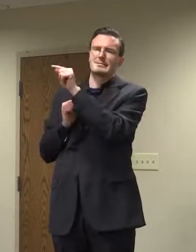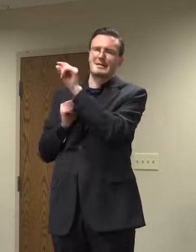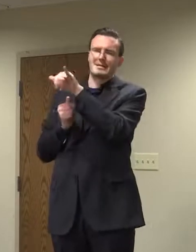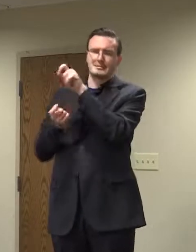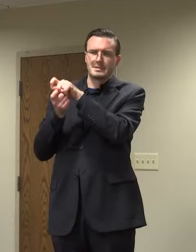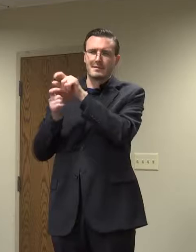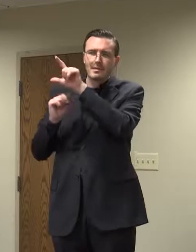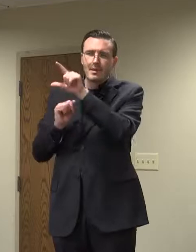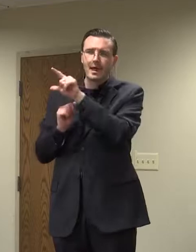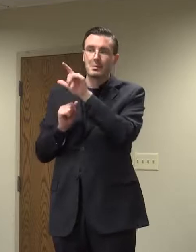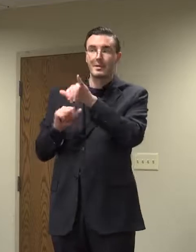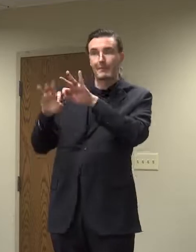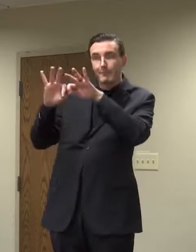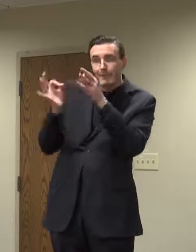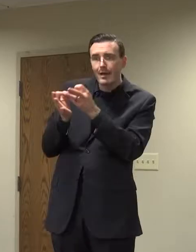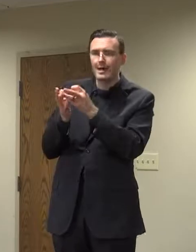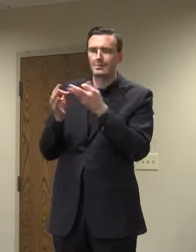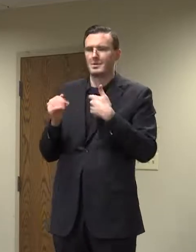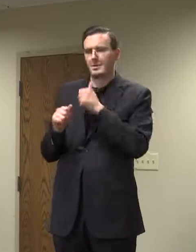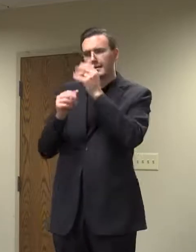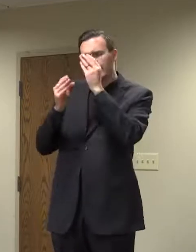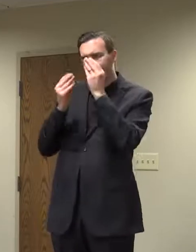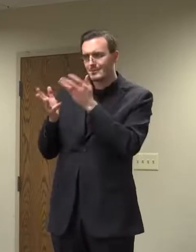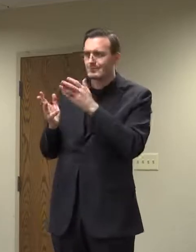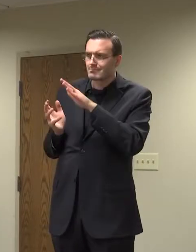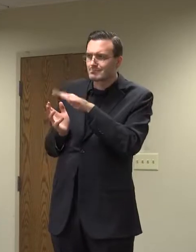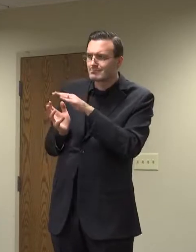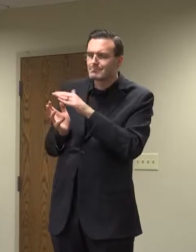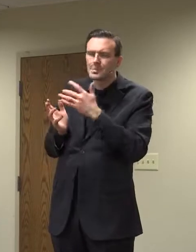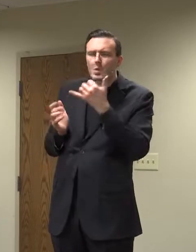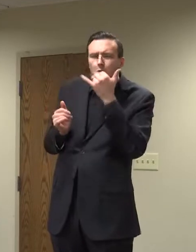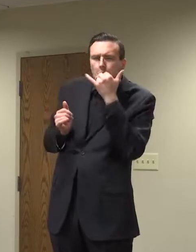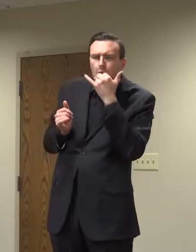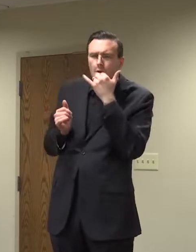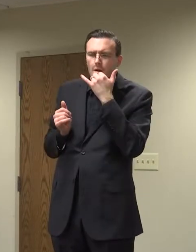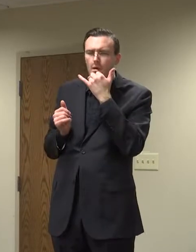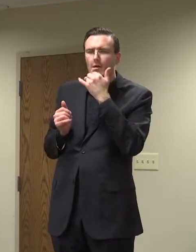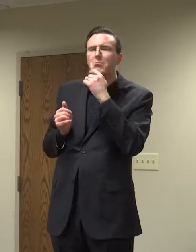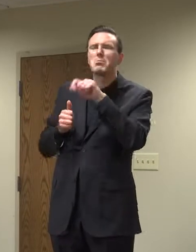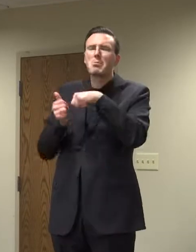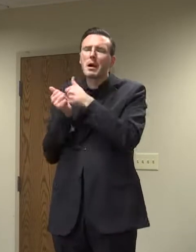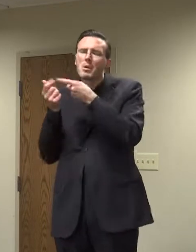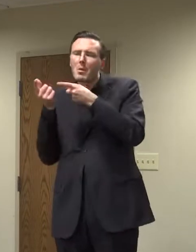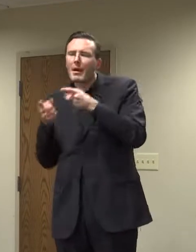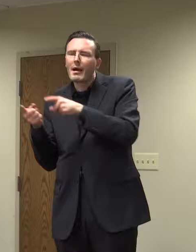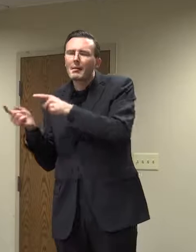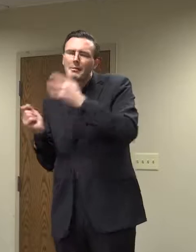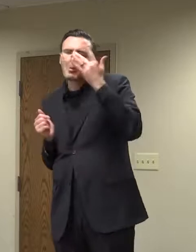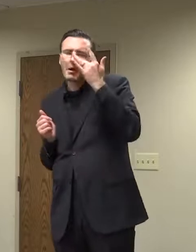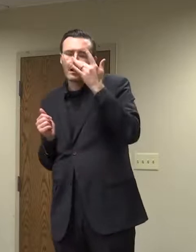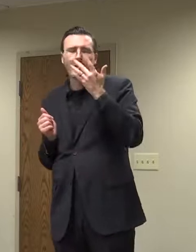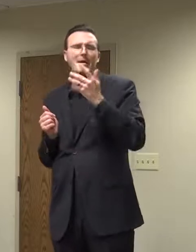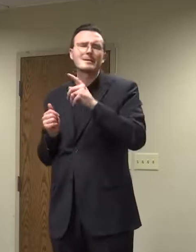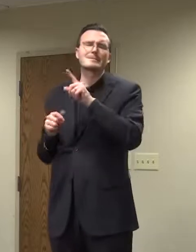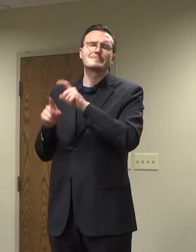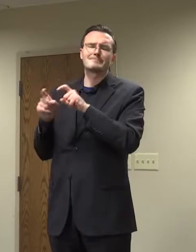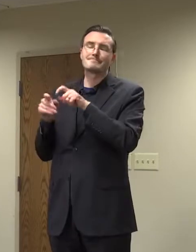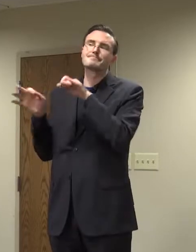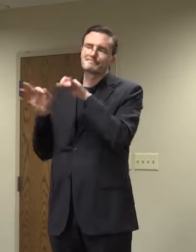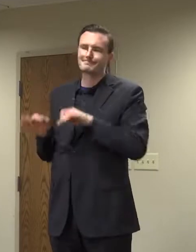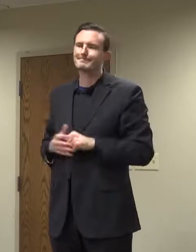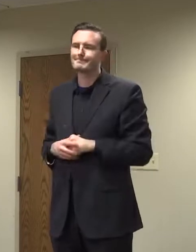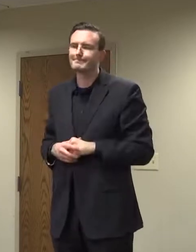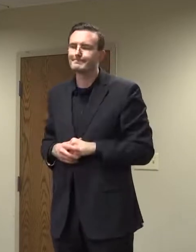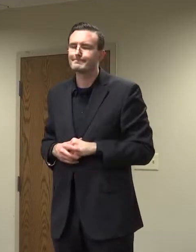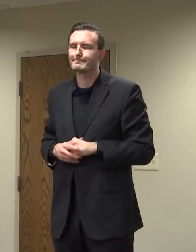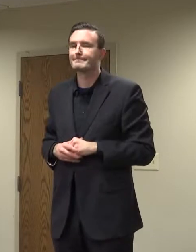particular family to understand what is the concern that's being expressed. Dr. Martell, you talk a lot about contact tracing today and how